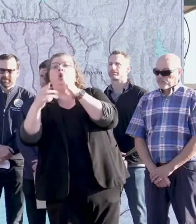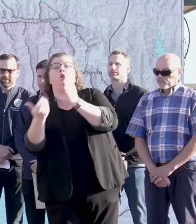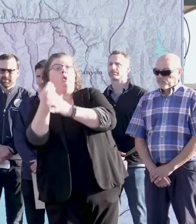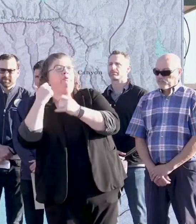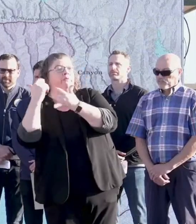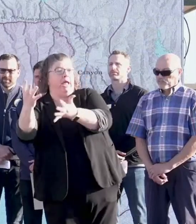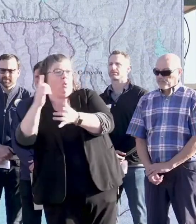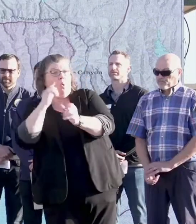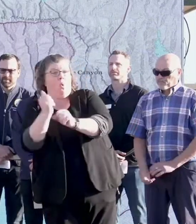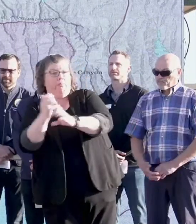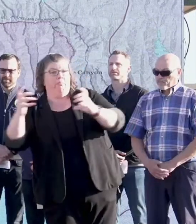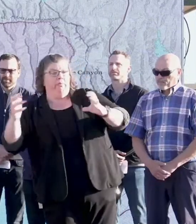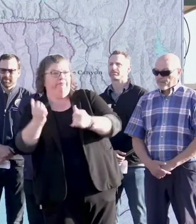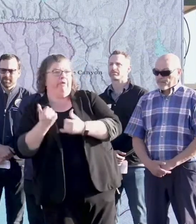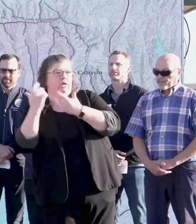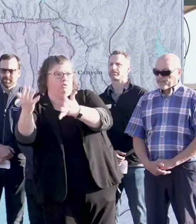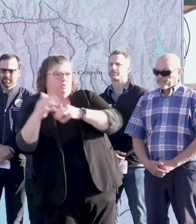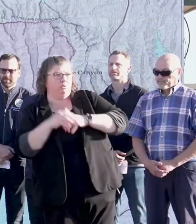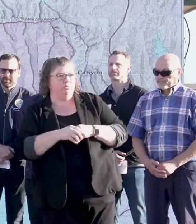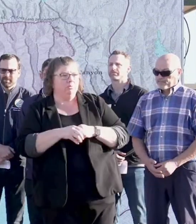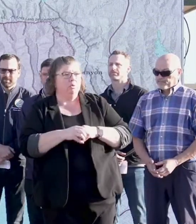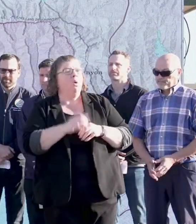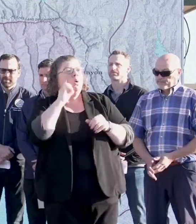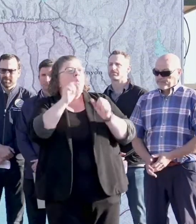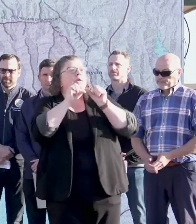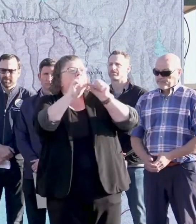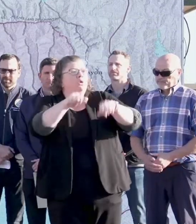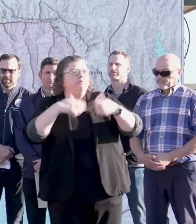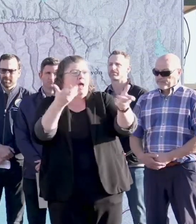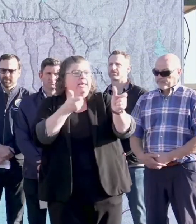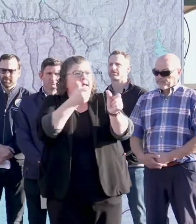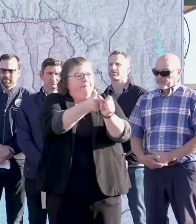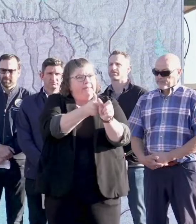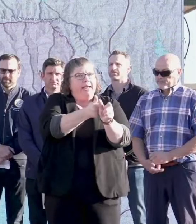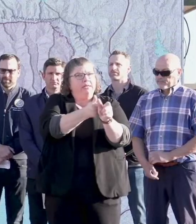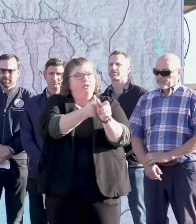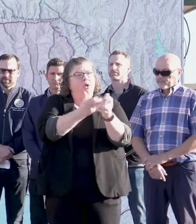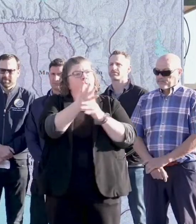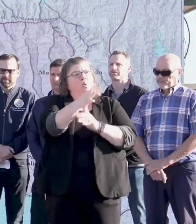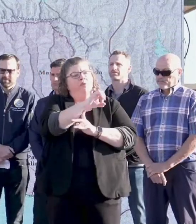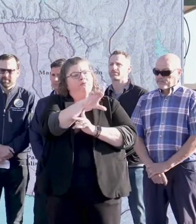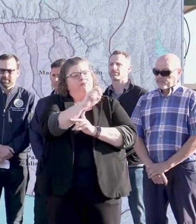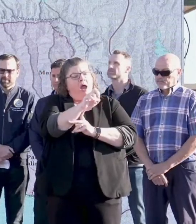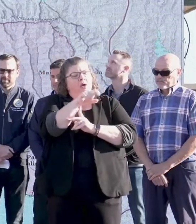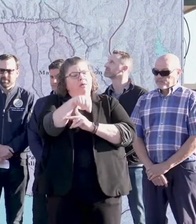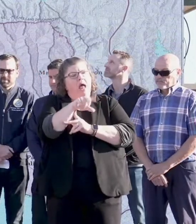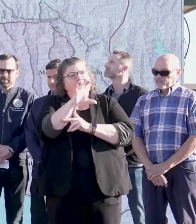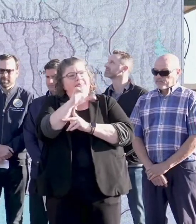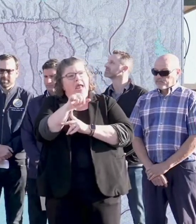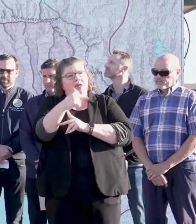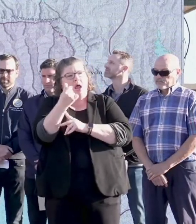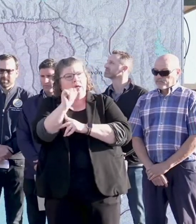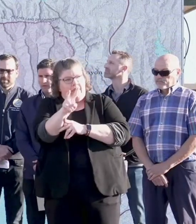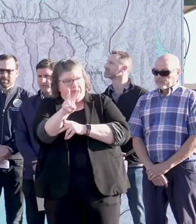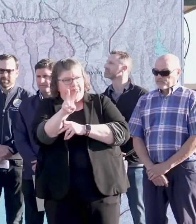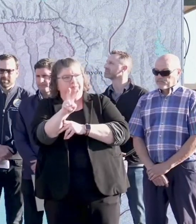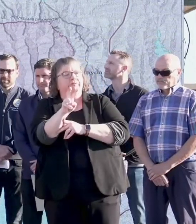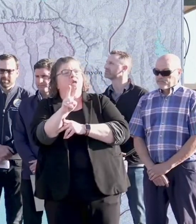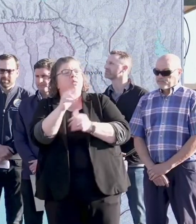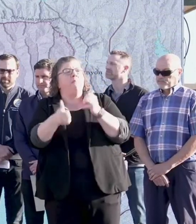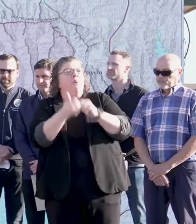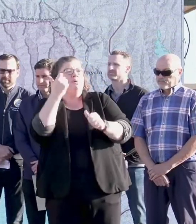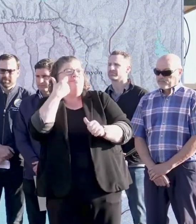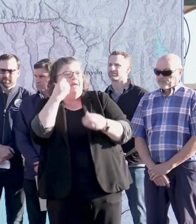that may occur in the area. We'll continue to provide updates via fire.ca.gov on our website. That's the most